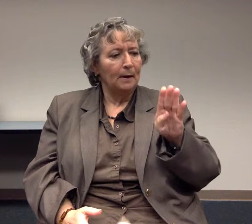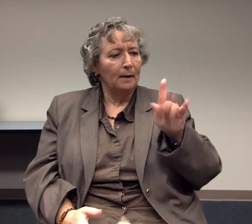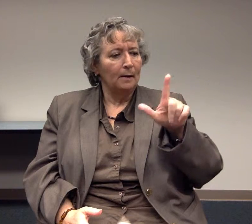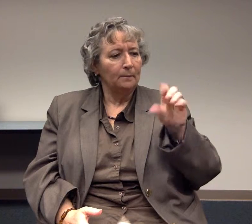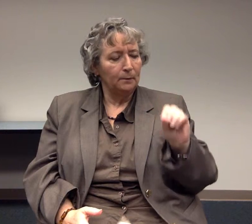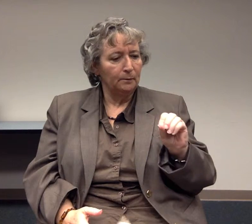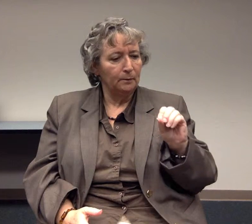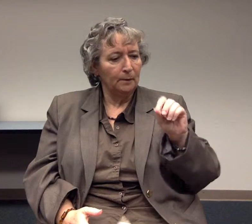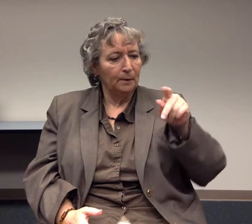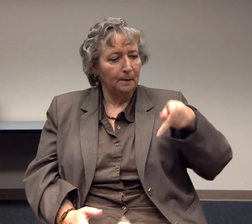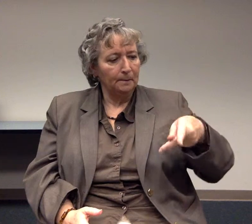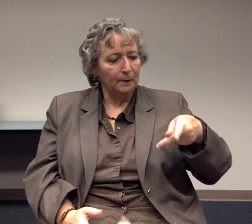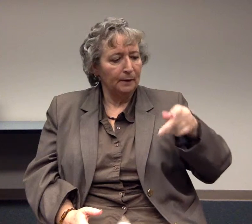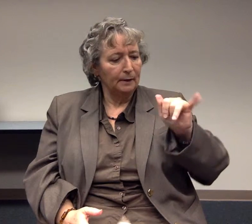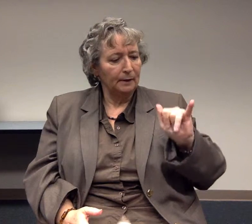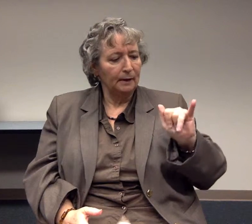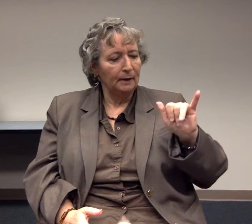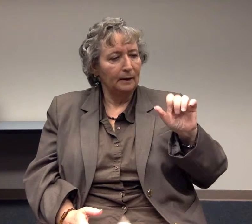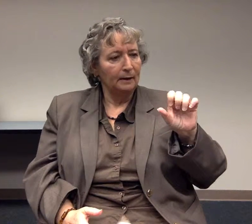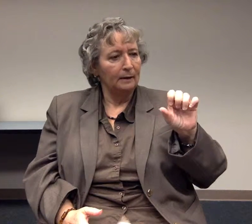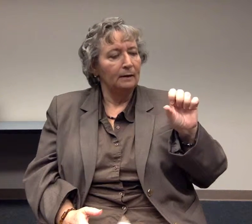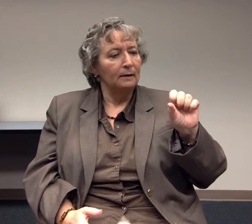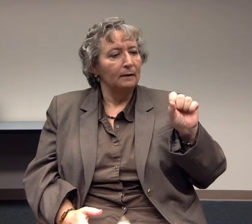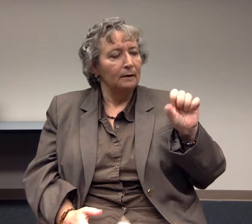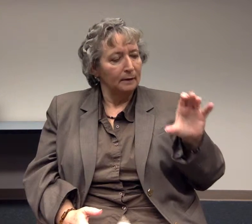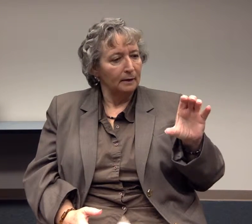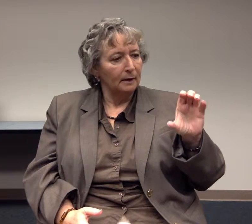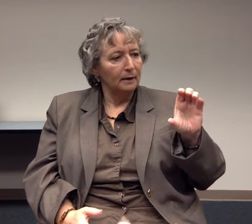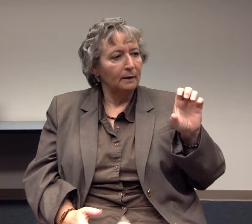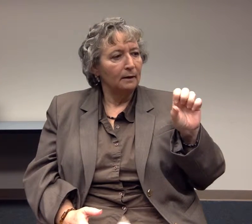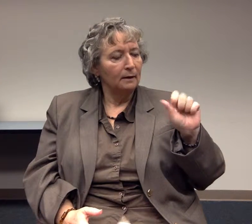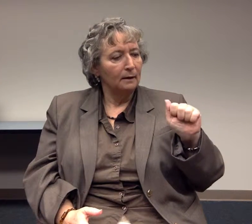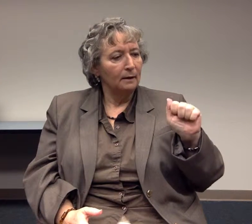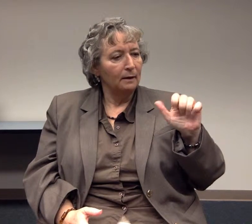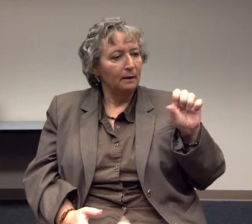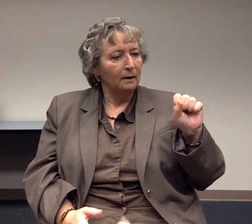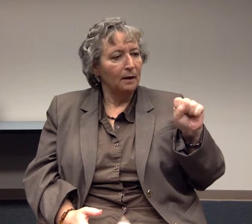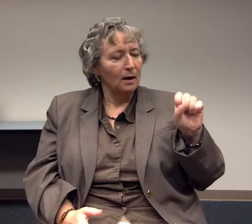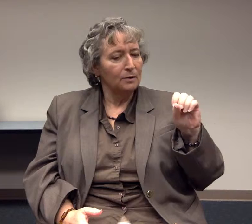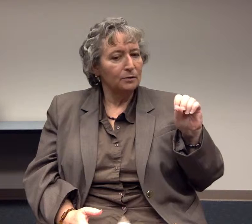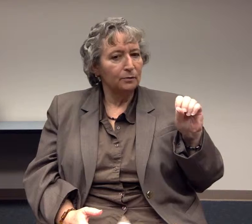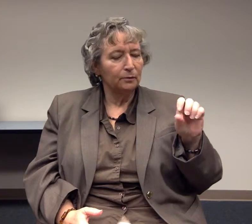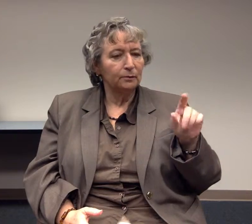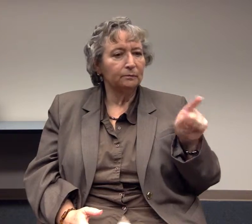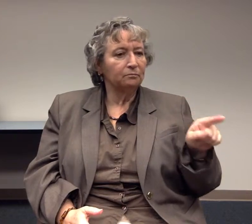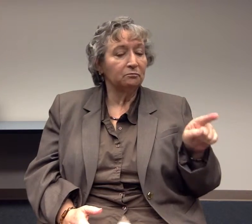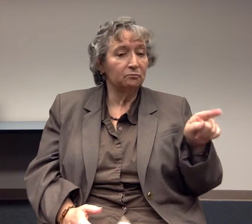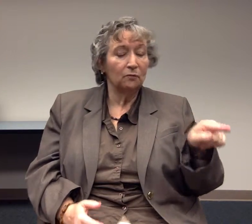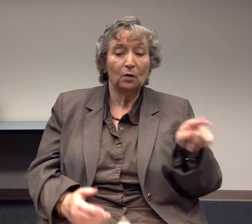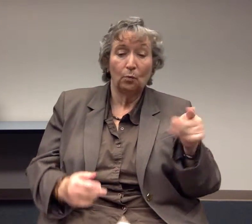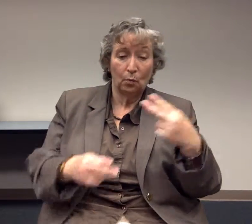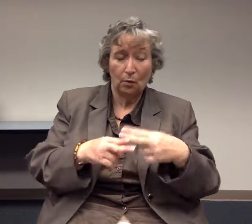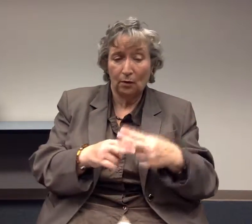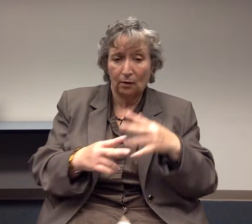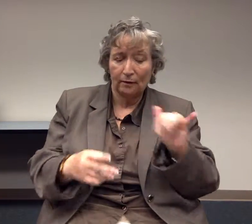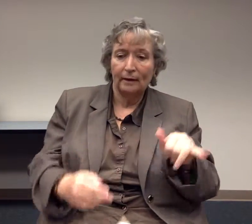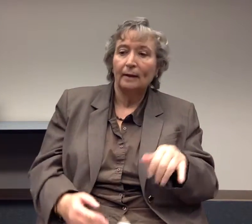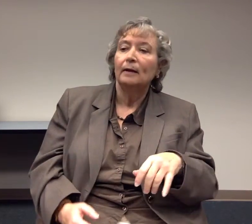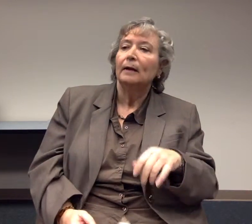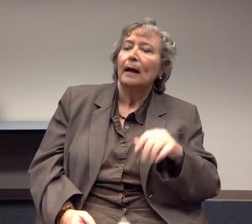all different viewpoints at the same time. What do we call that? Abstract, right. And Georgia would